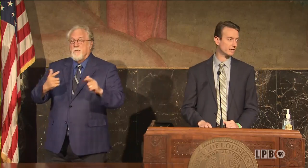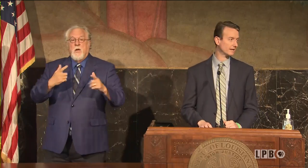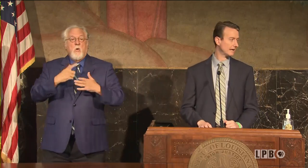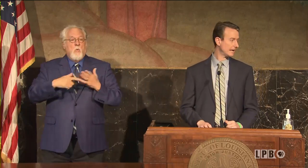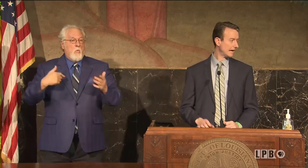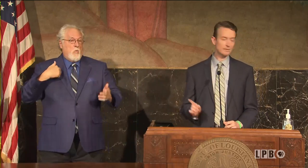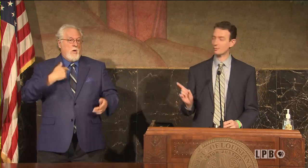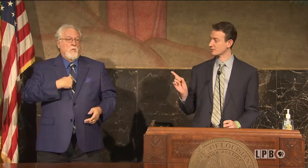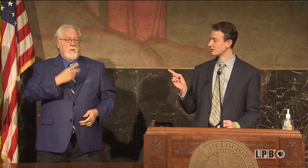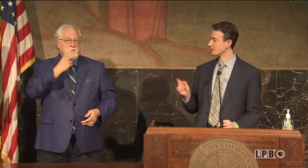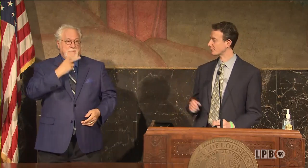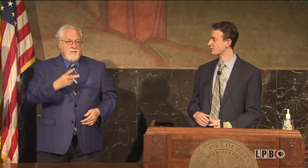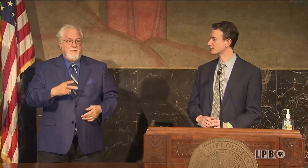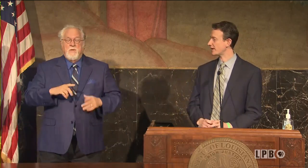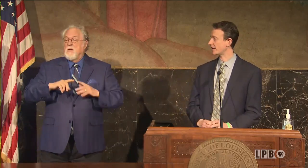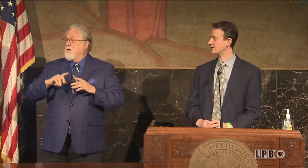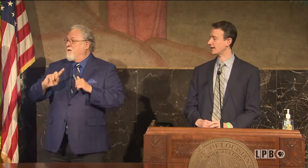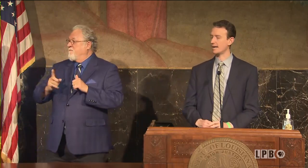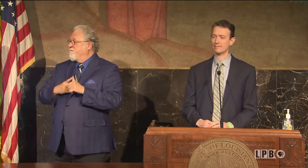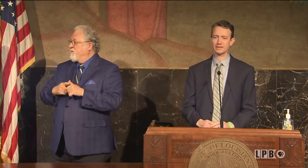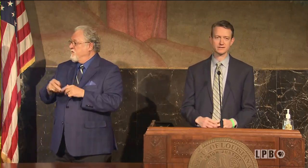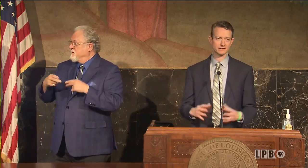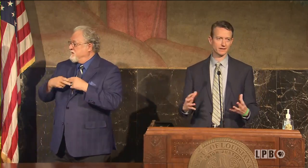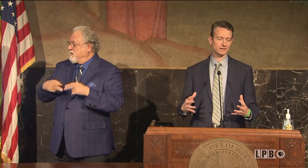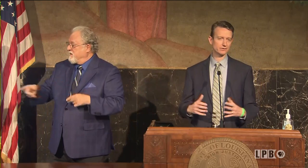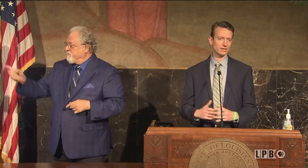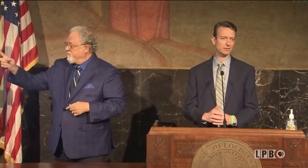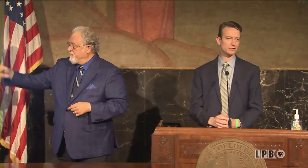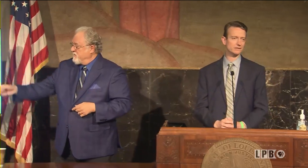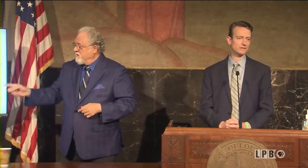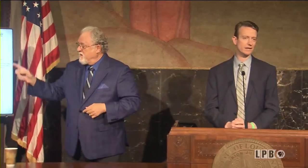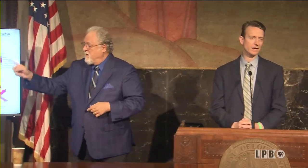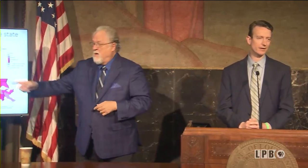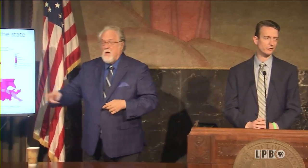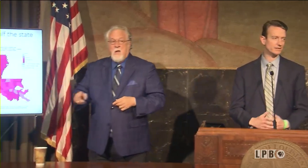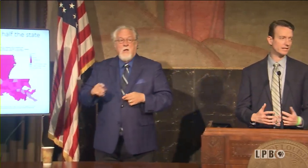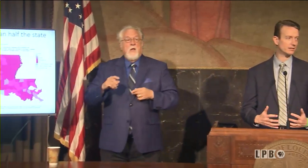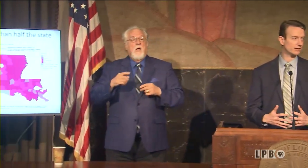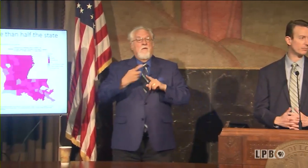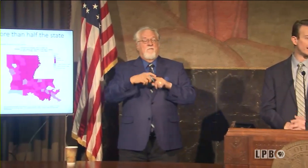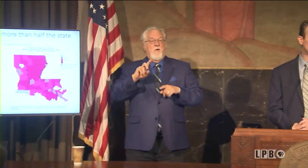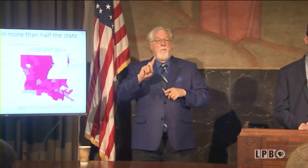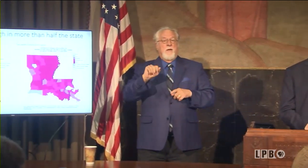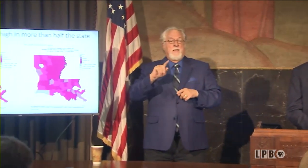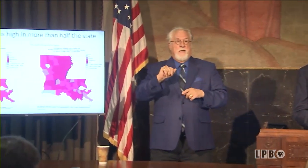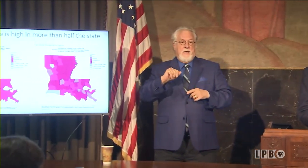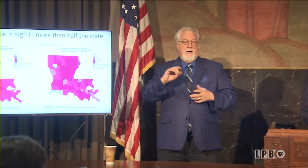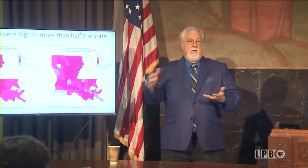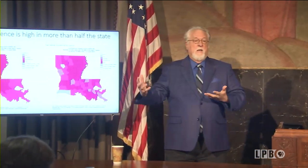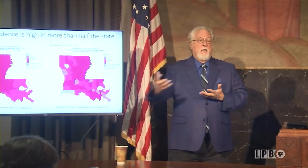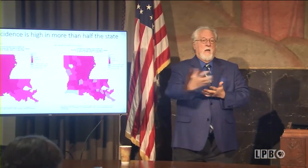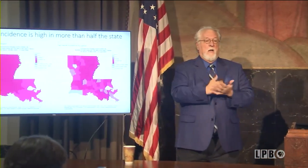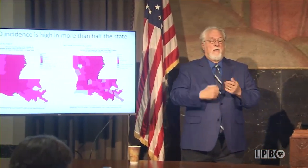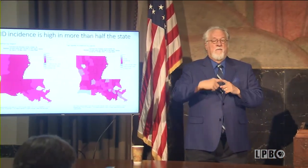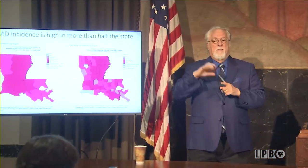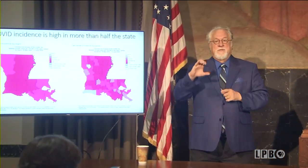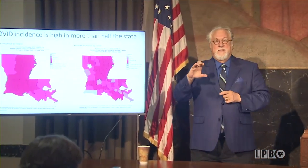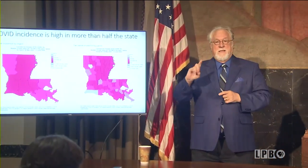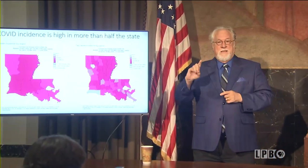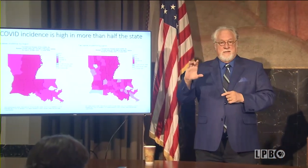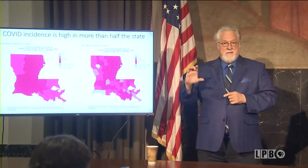we're seeing. And maybe we'll start with the first slide. These are images from data compiled by the Centers for Disease